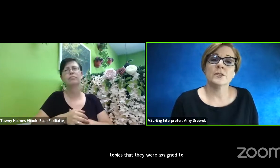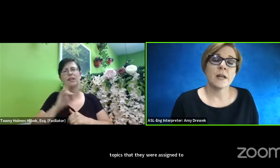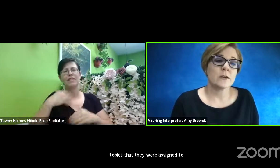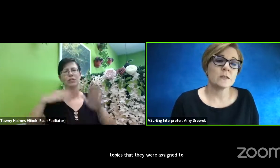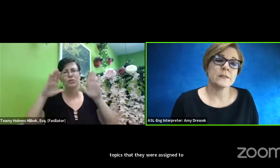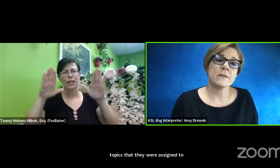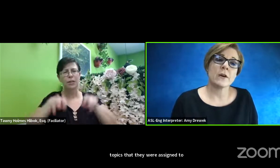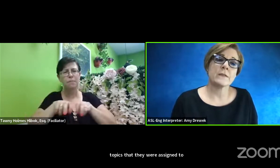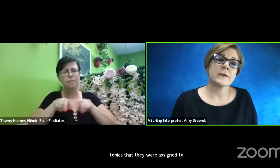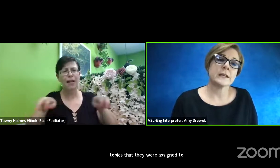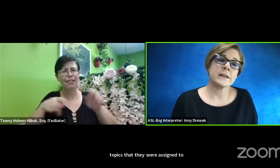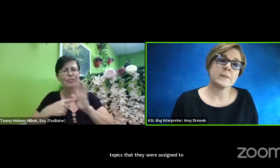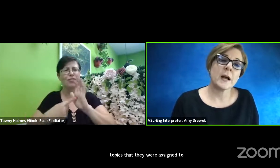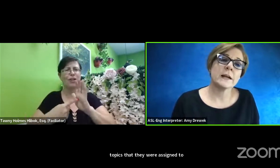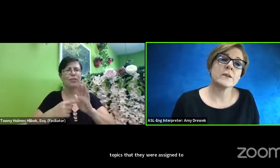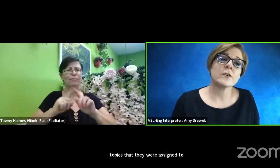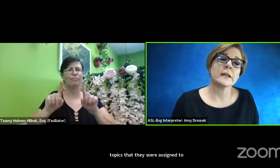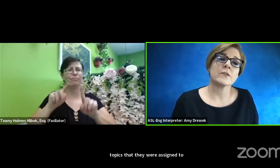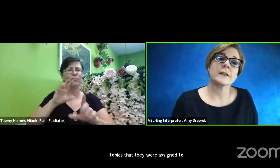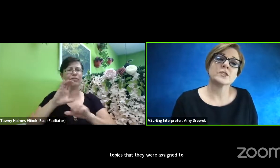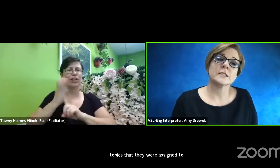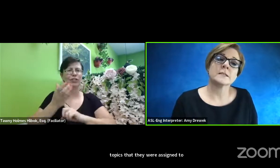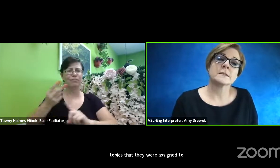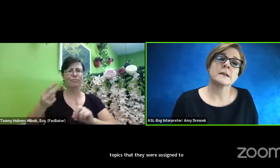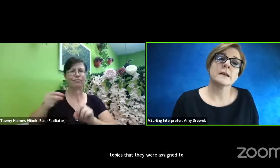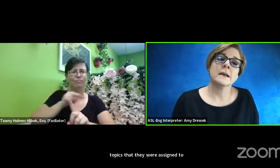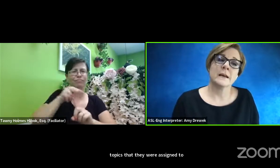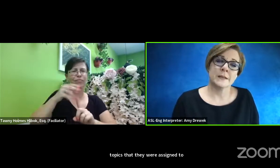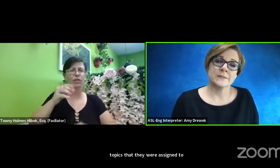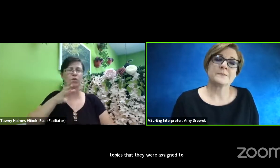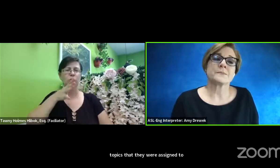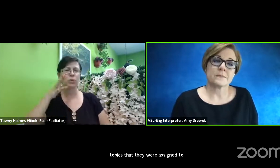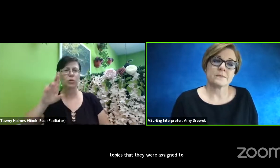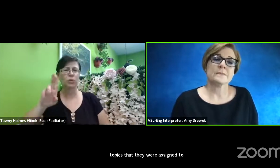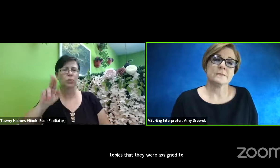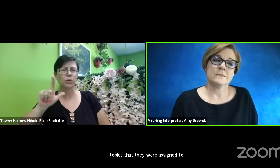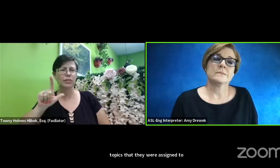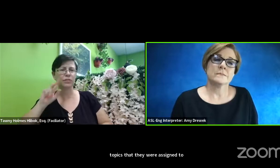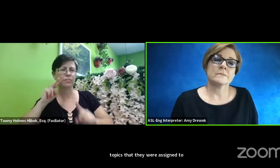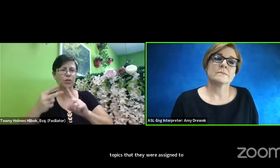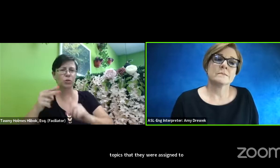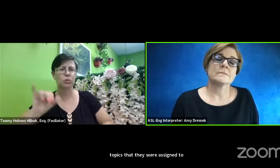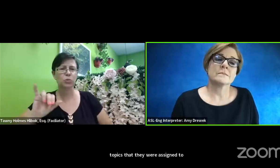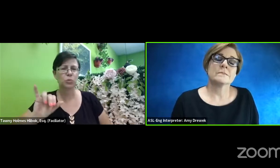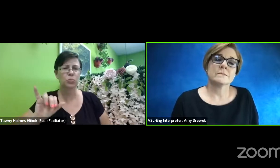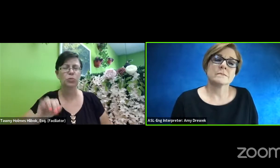pathologists, educators of deaf, hard of hearing, and deafblind, early interventionists.